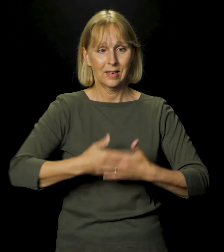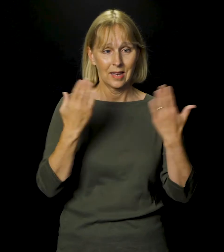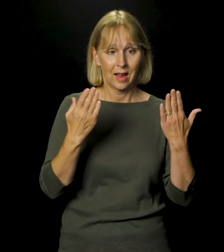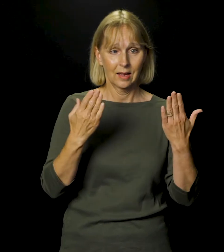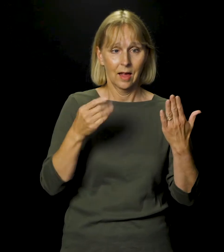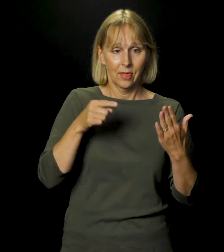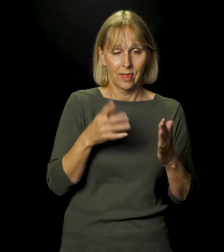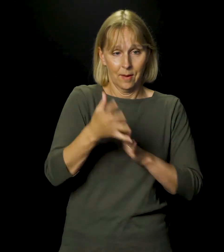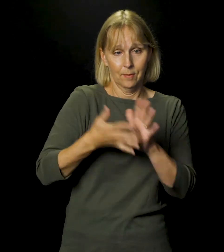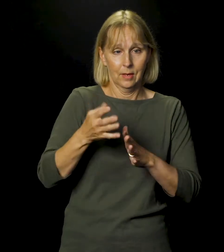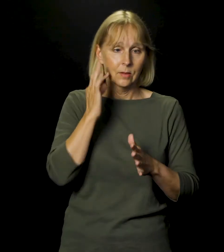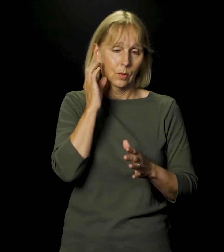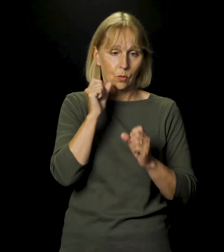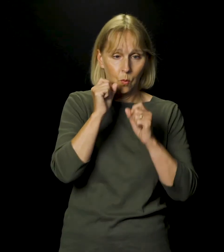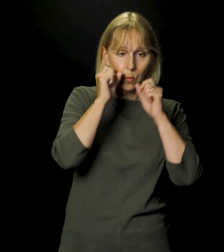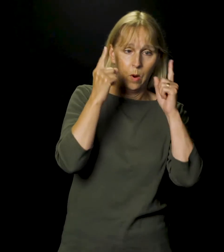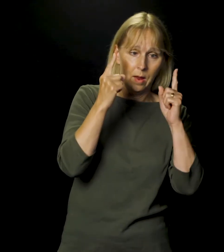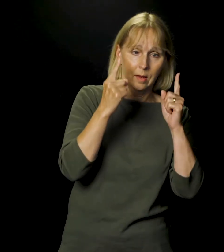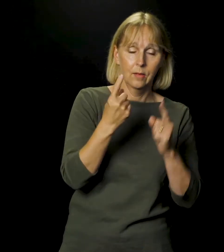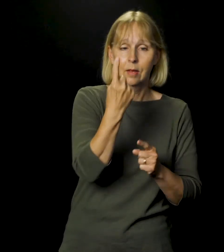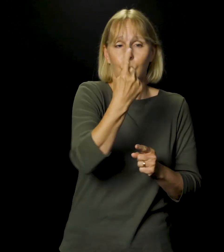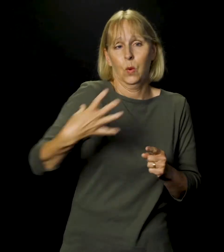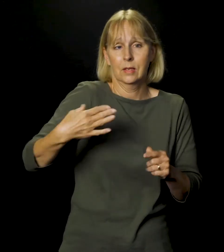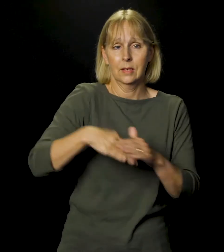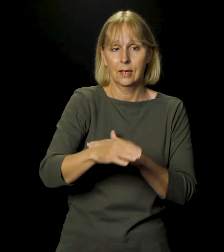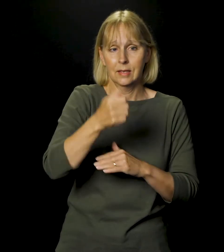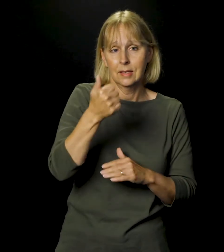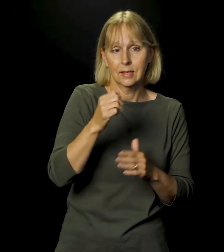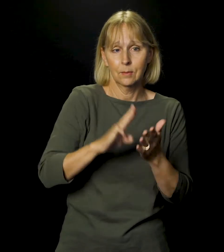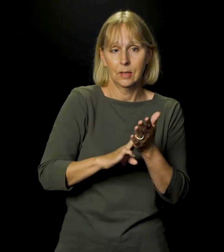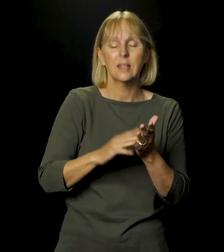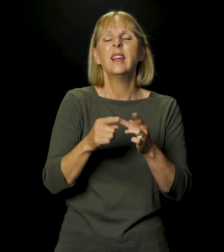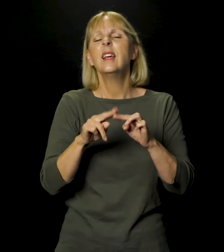But of course, if you're in church, Pastor Matt wants me to let you know,